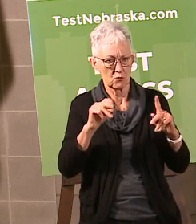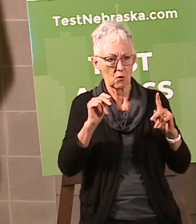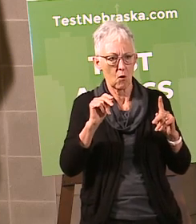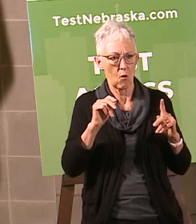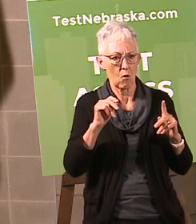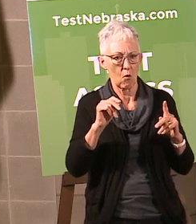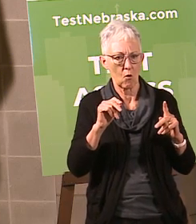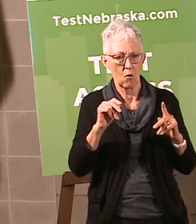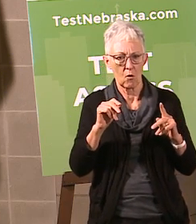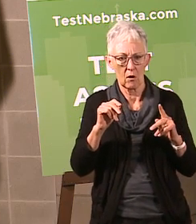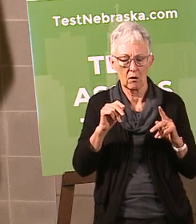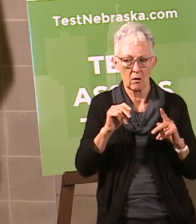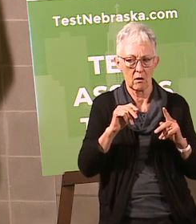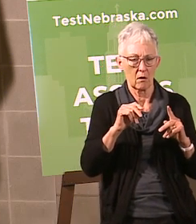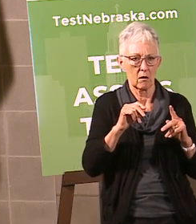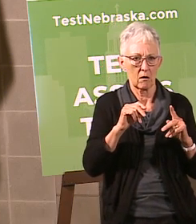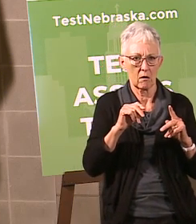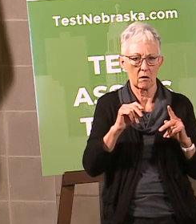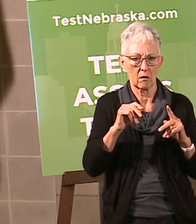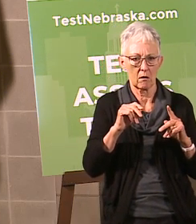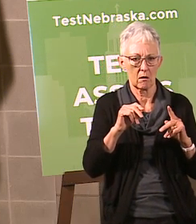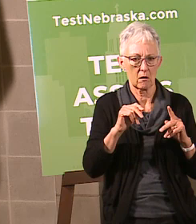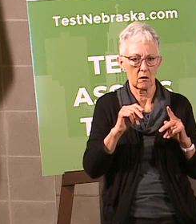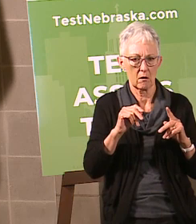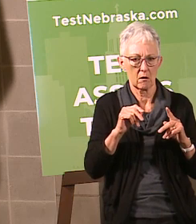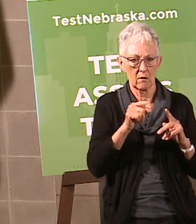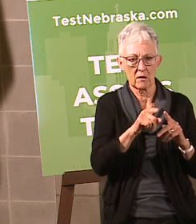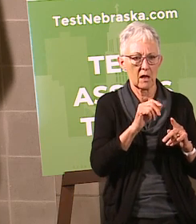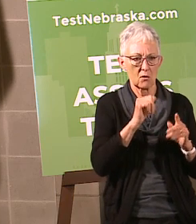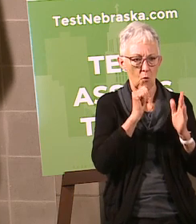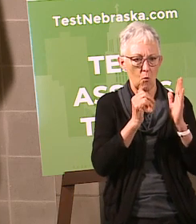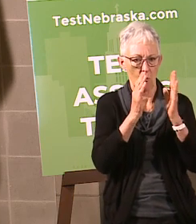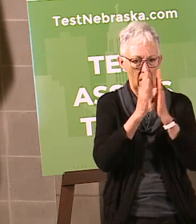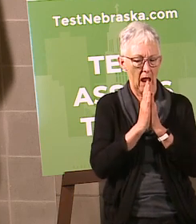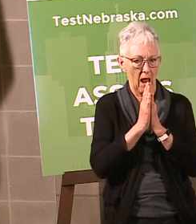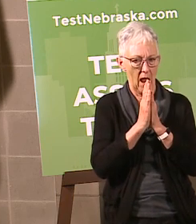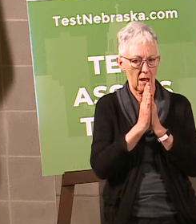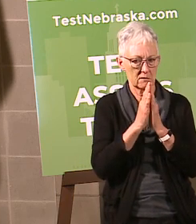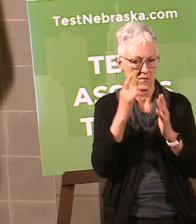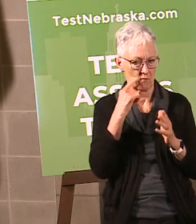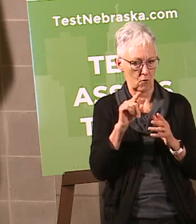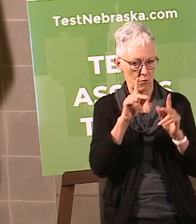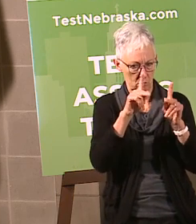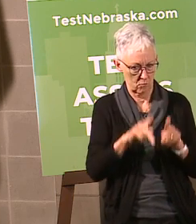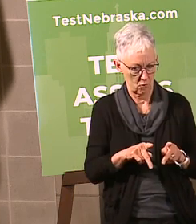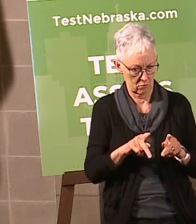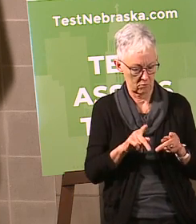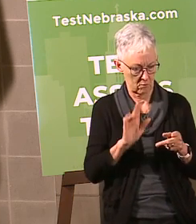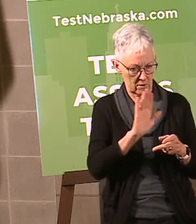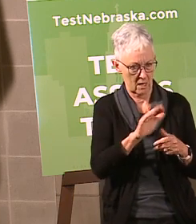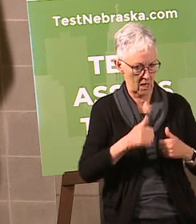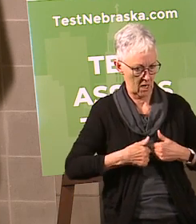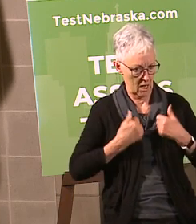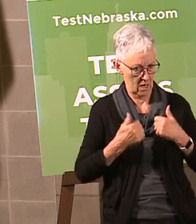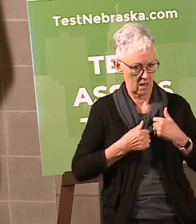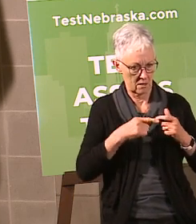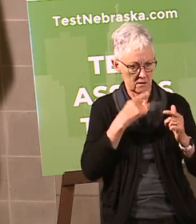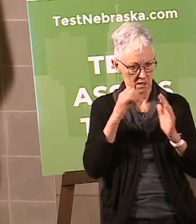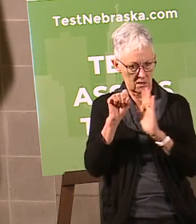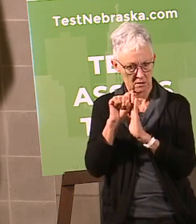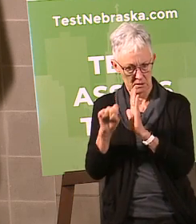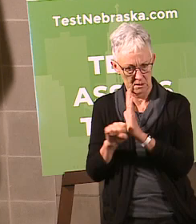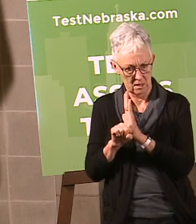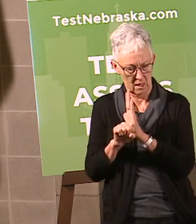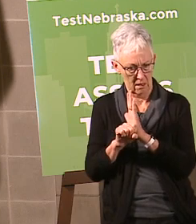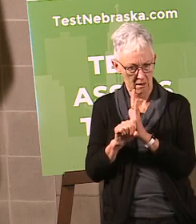notified because provider information is not requested when people register, and they said the state, under the direction of the governor,